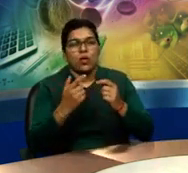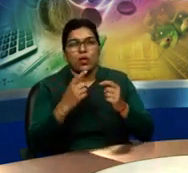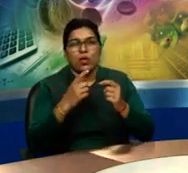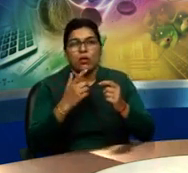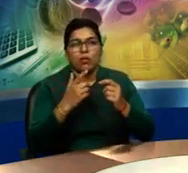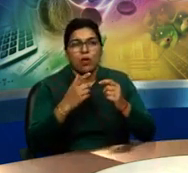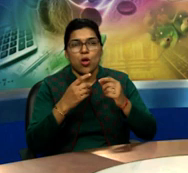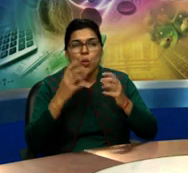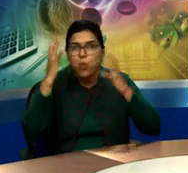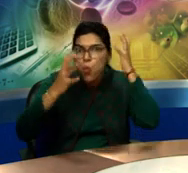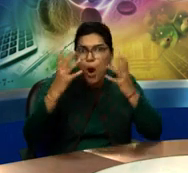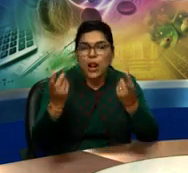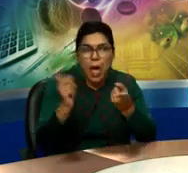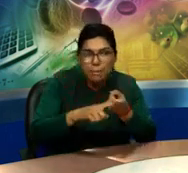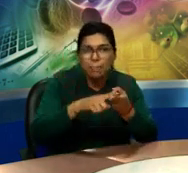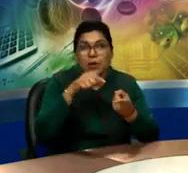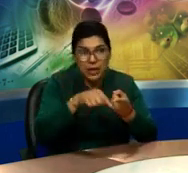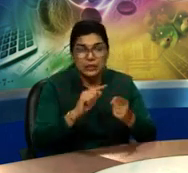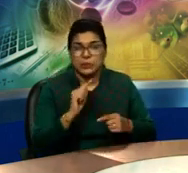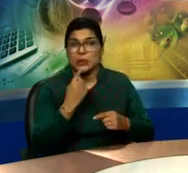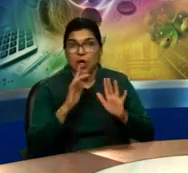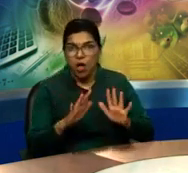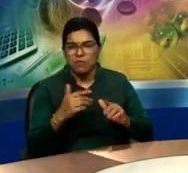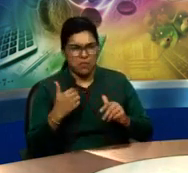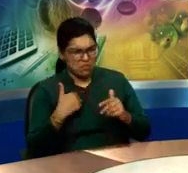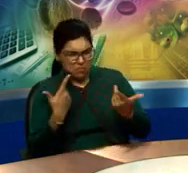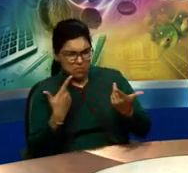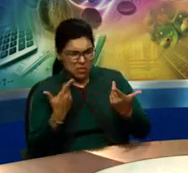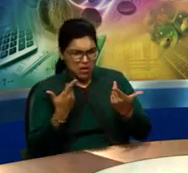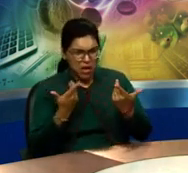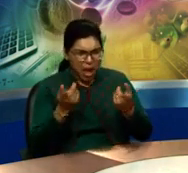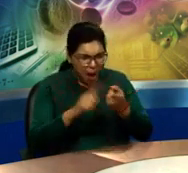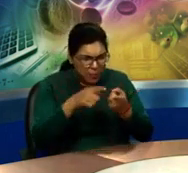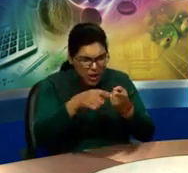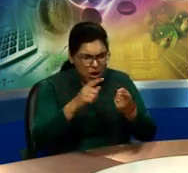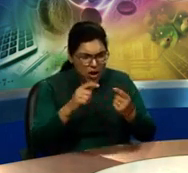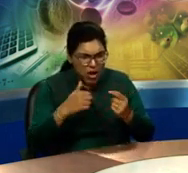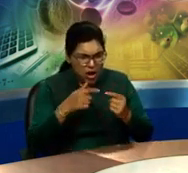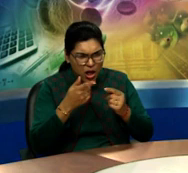And also sometimes it can lead to the serious mishappening,